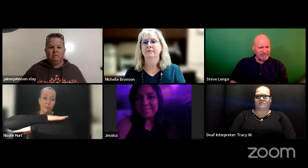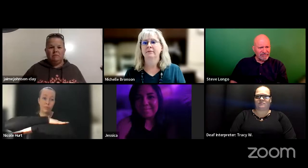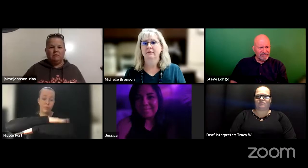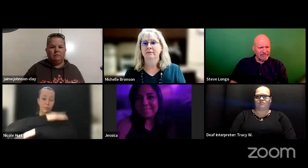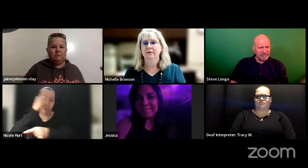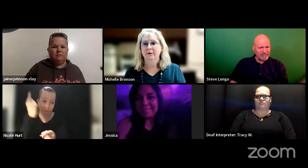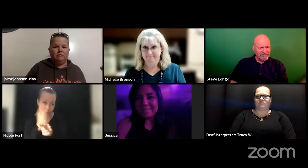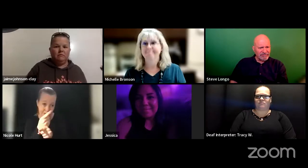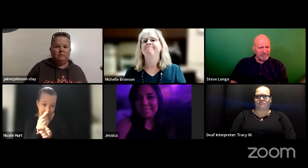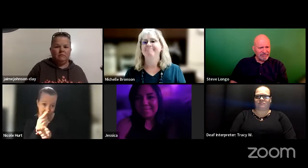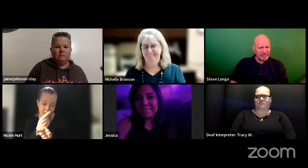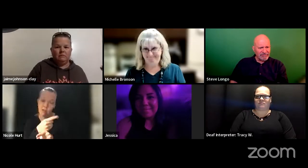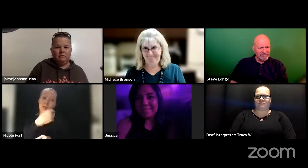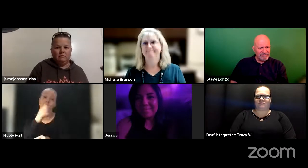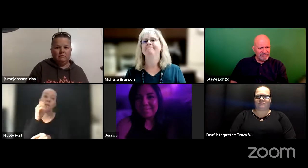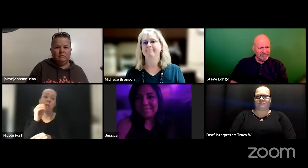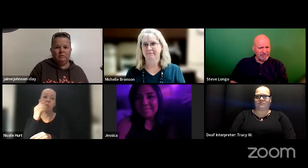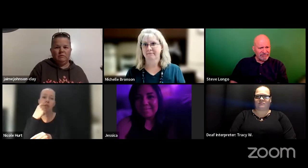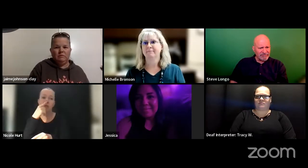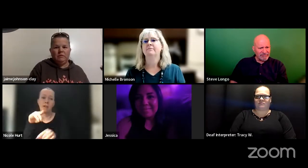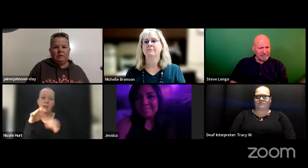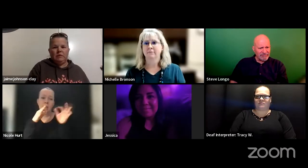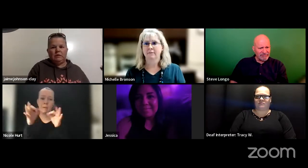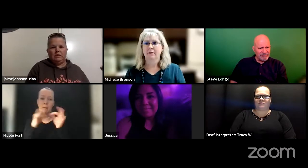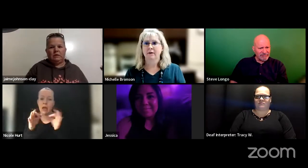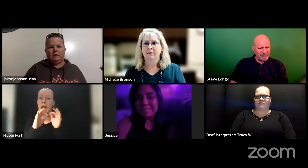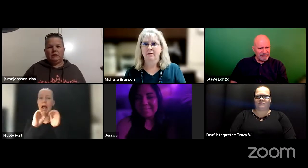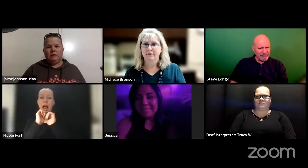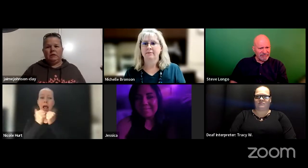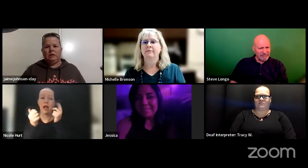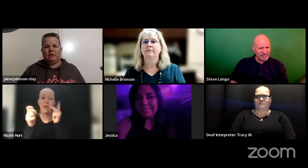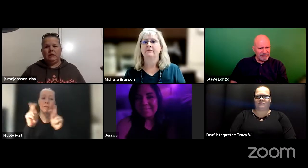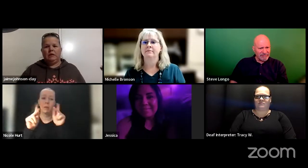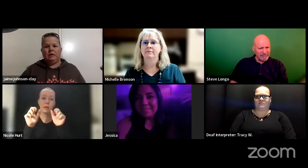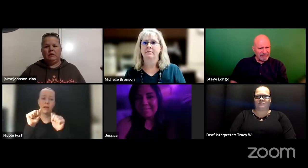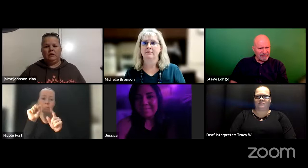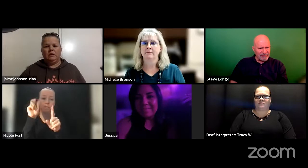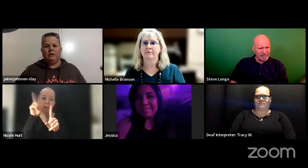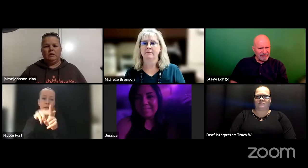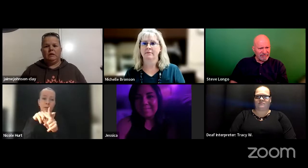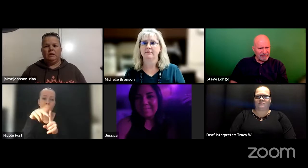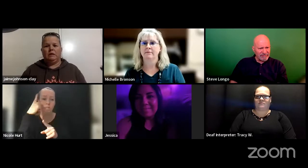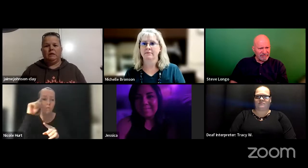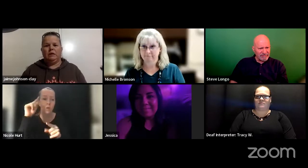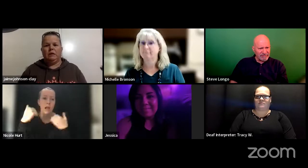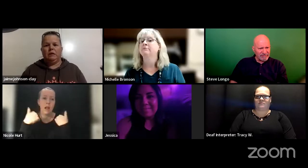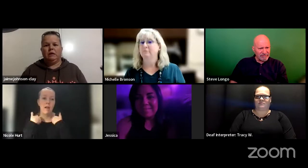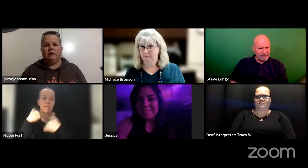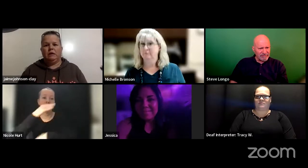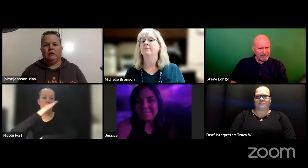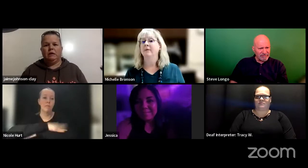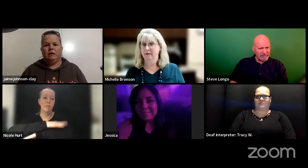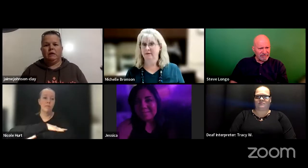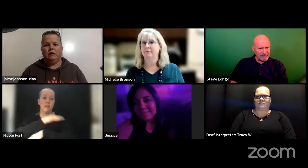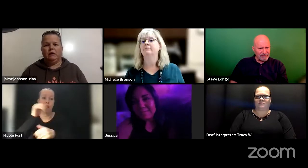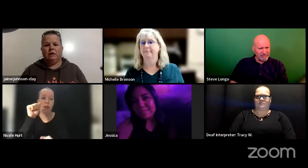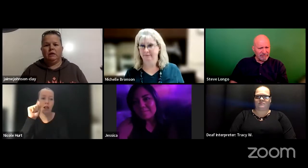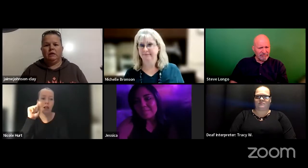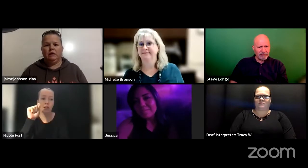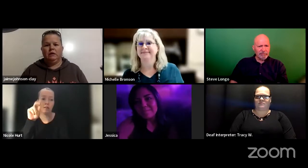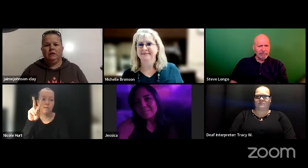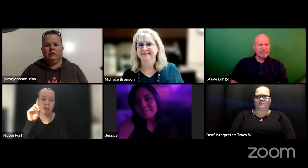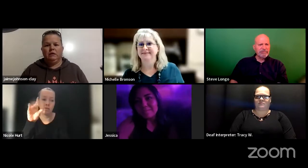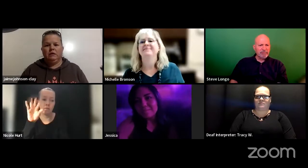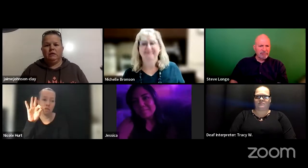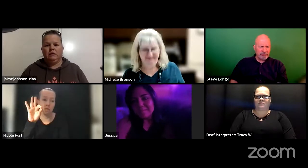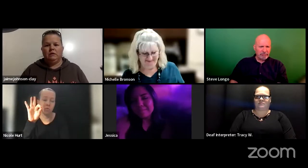So if I understand correctly, we will have a booth and we want to support DHHSC. Can you describe how people